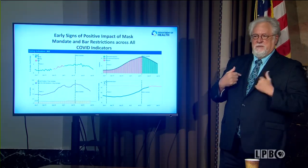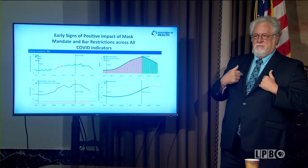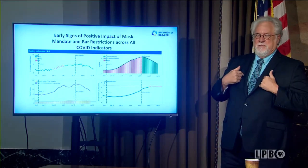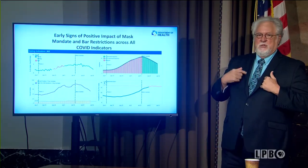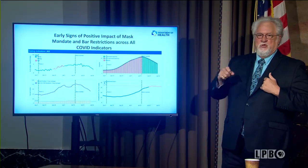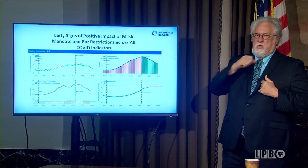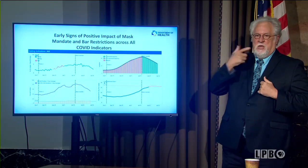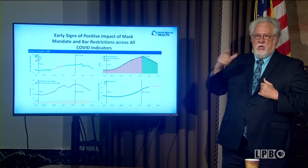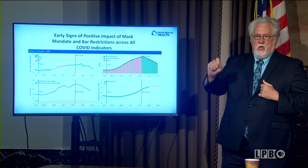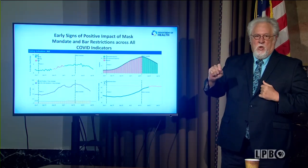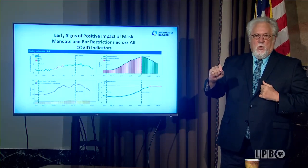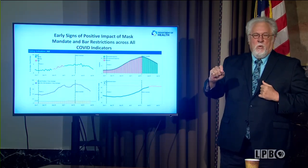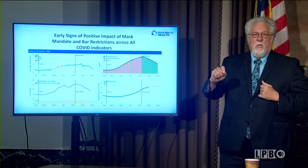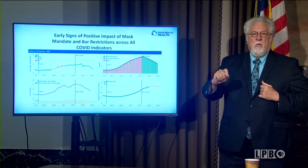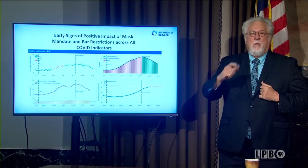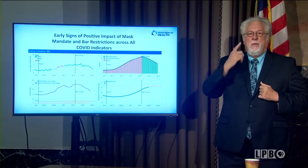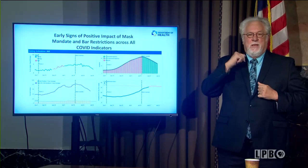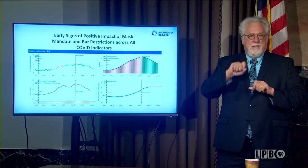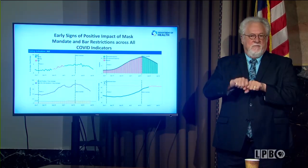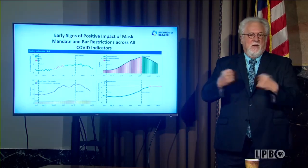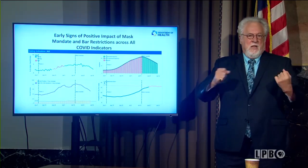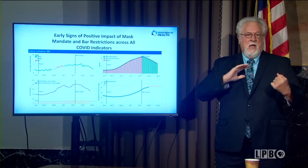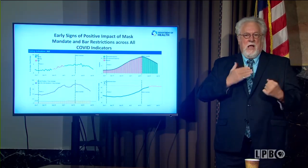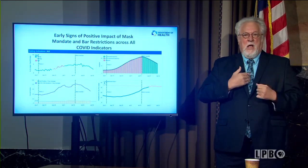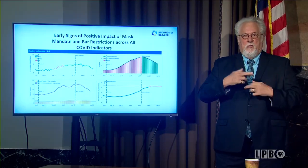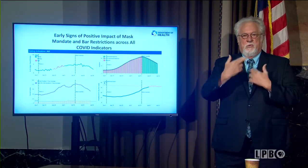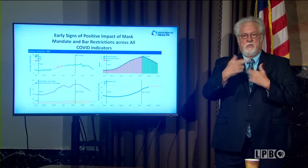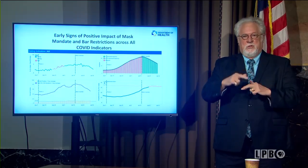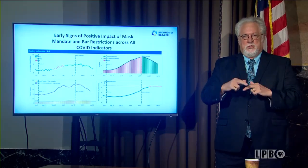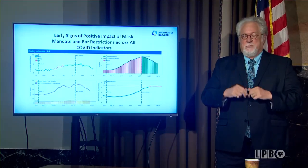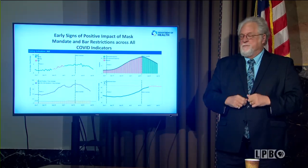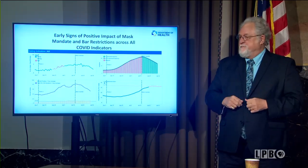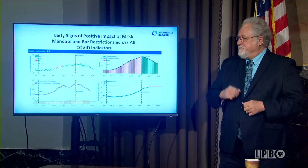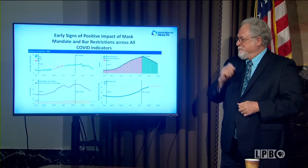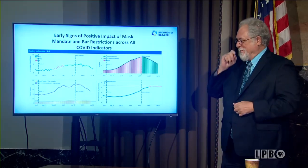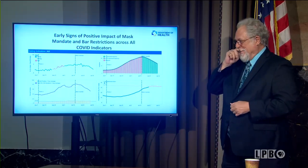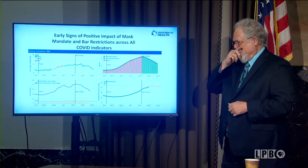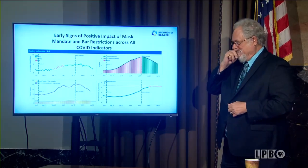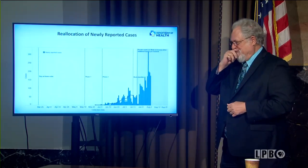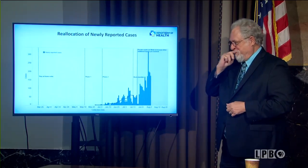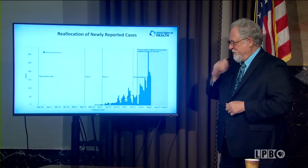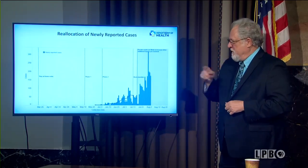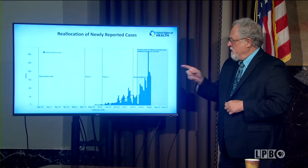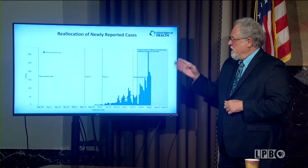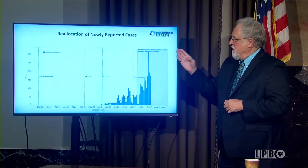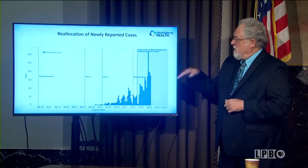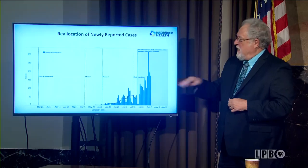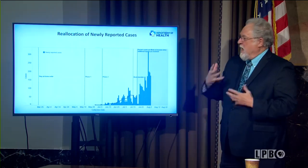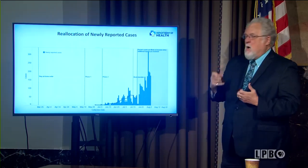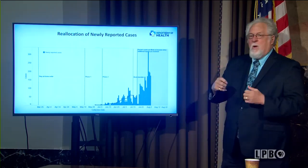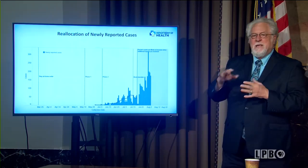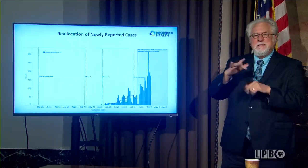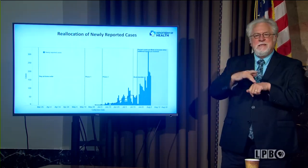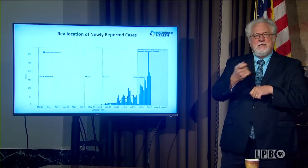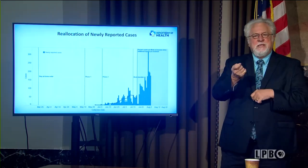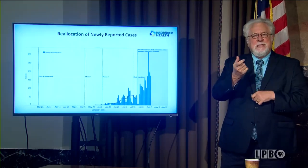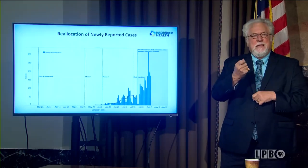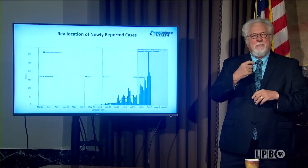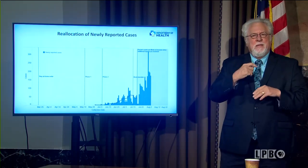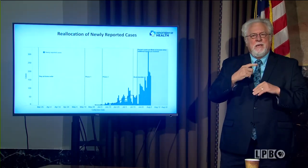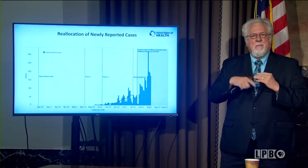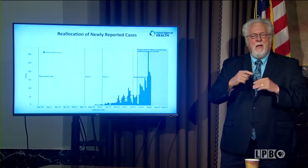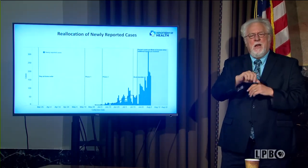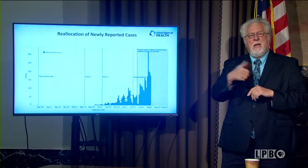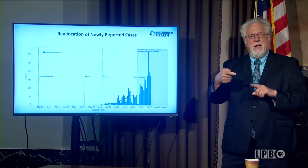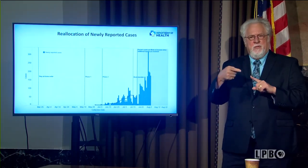at because it's in violation of our restrictions. So on the next slide, I do want to touch a little bit on